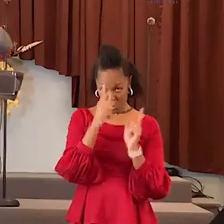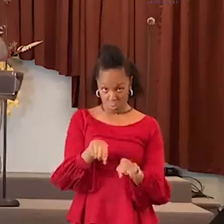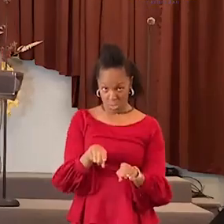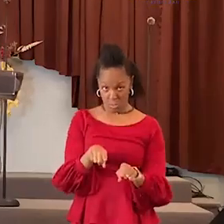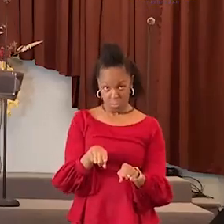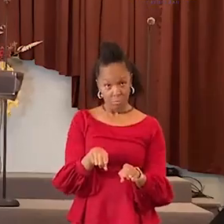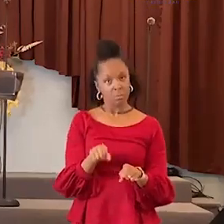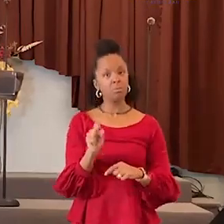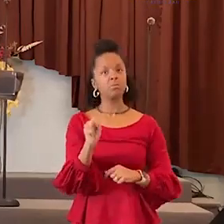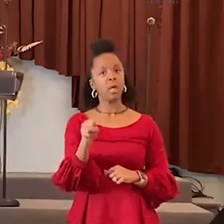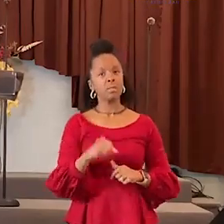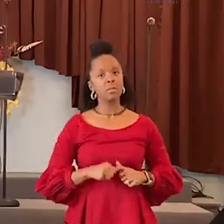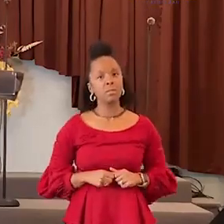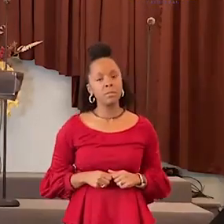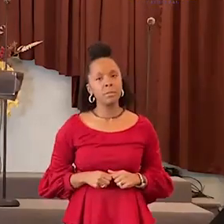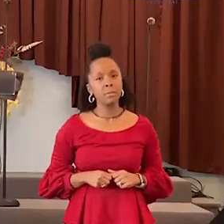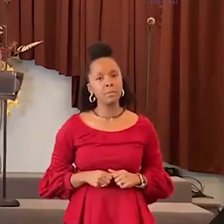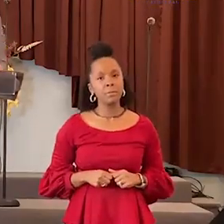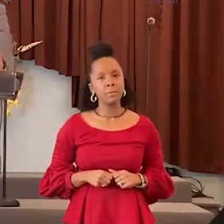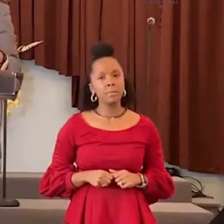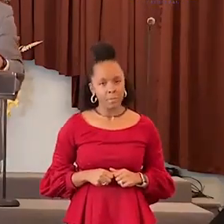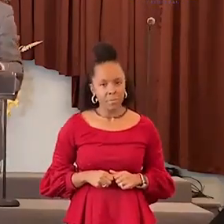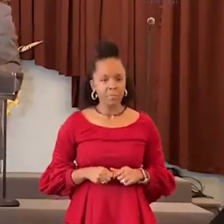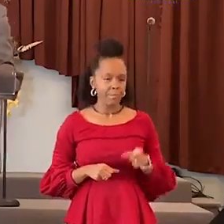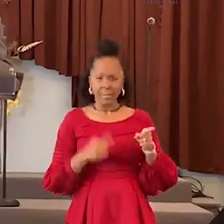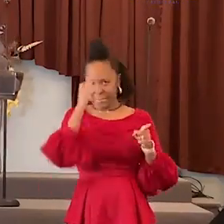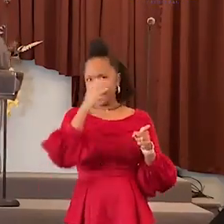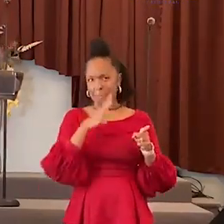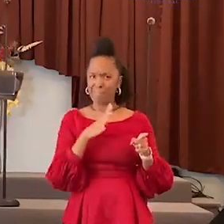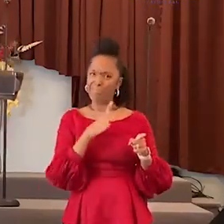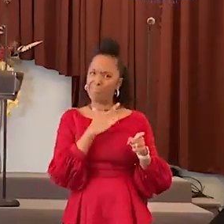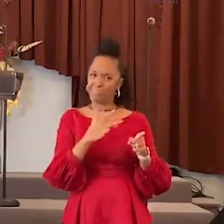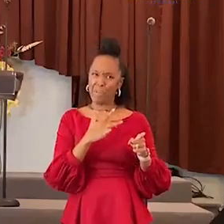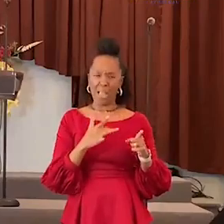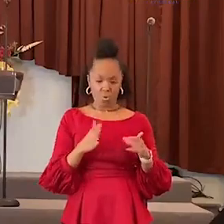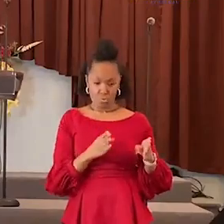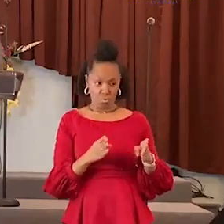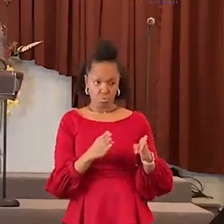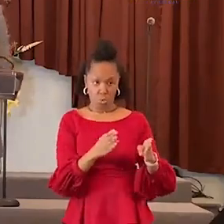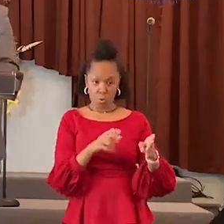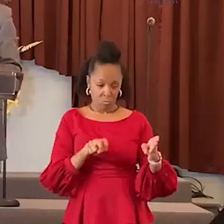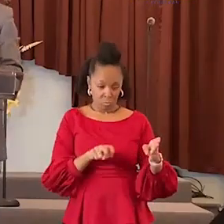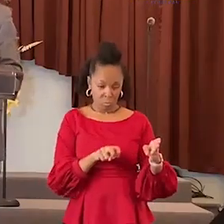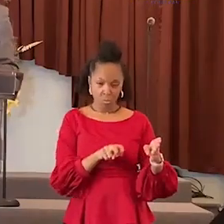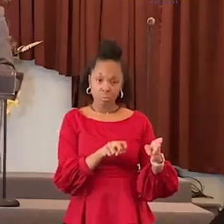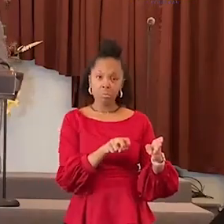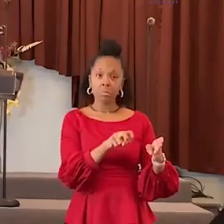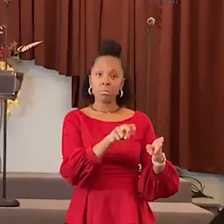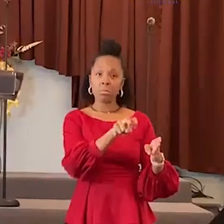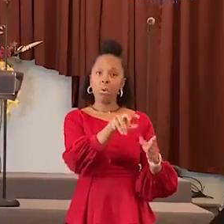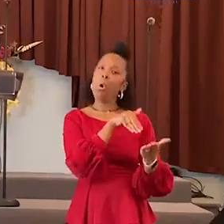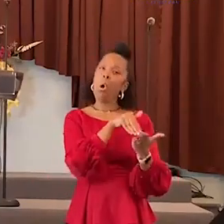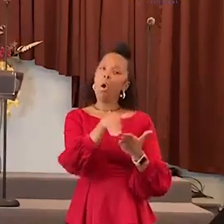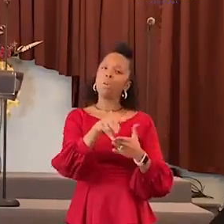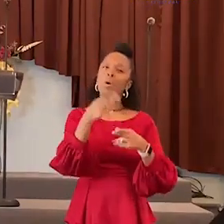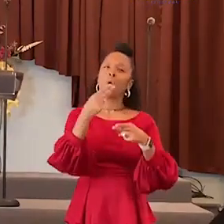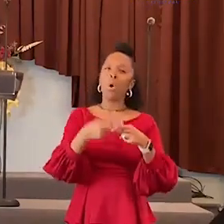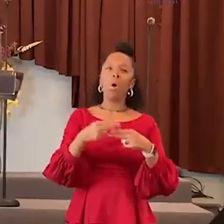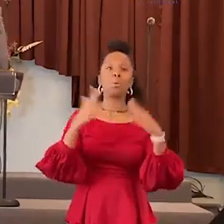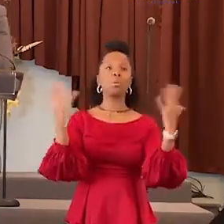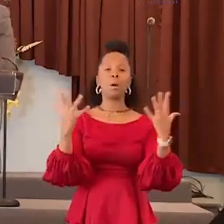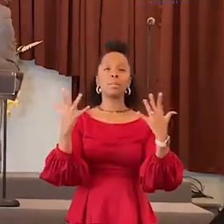yes. He traveled this road that was often referred to as the bloody way.